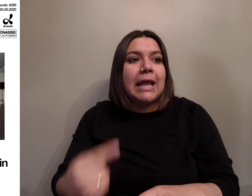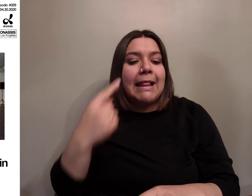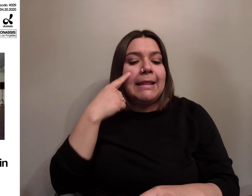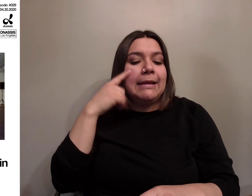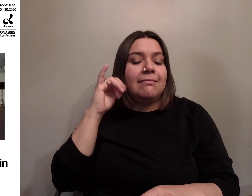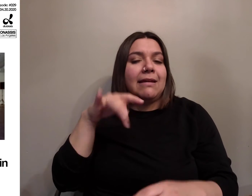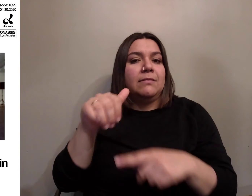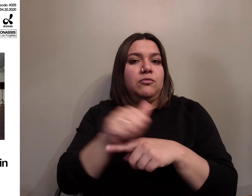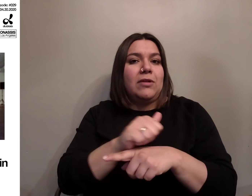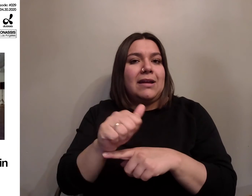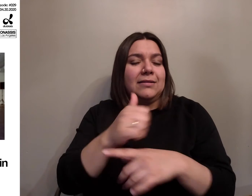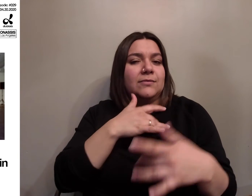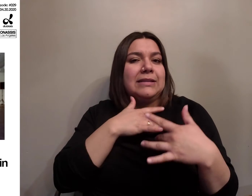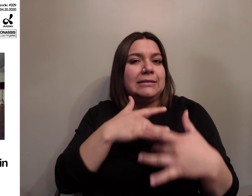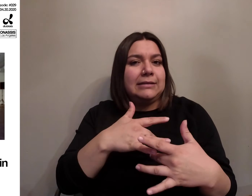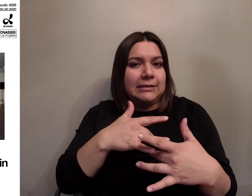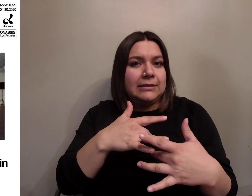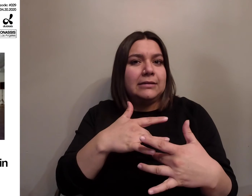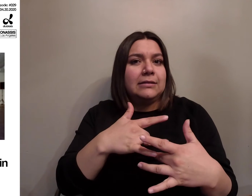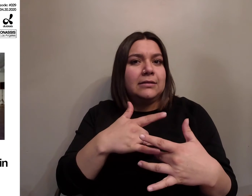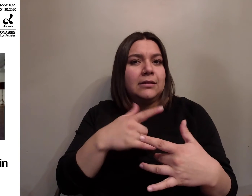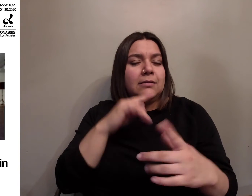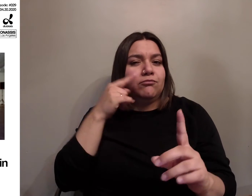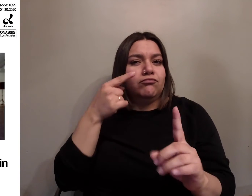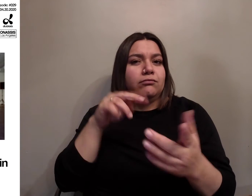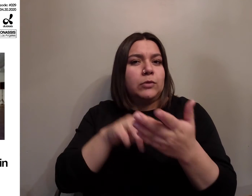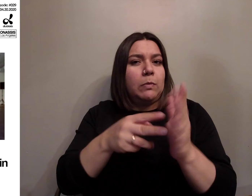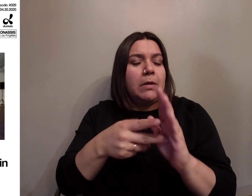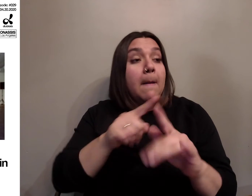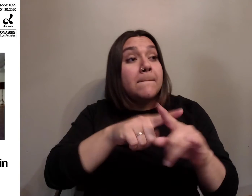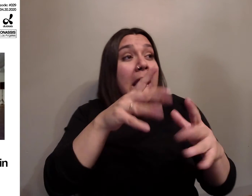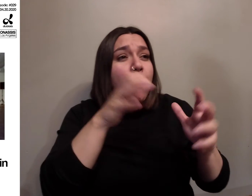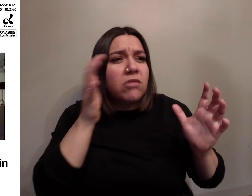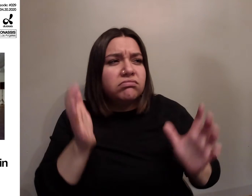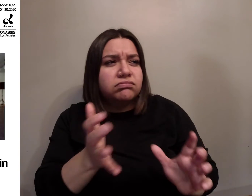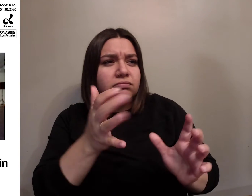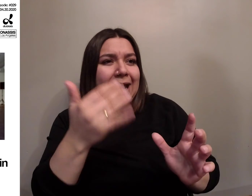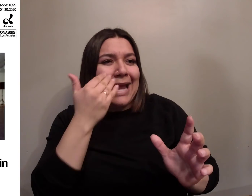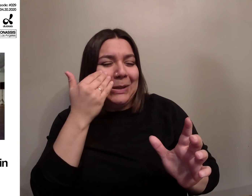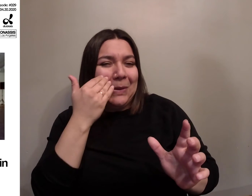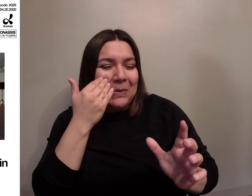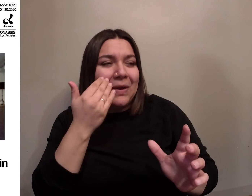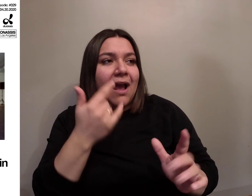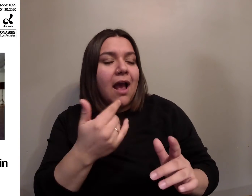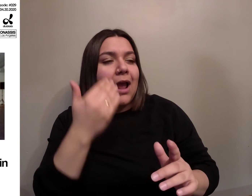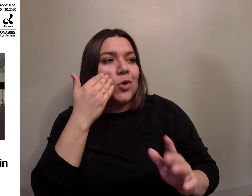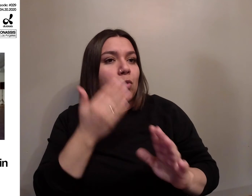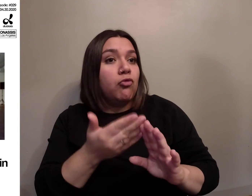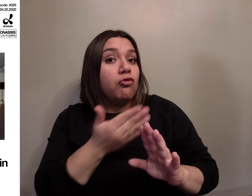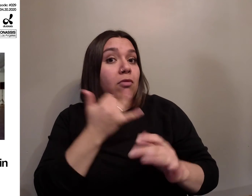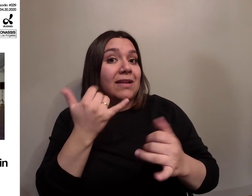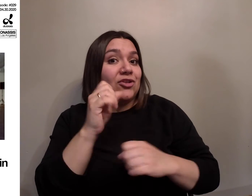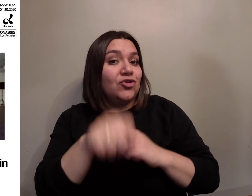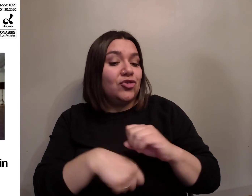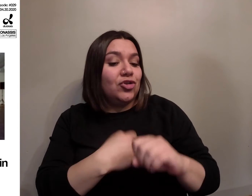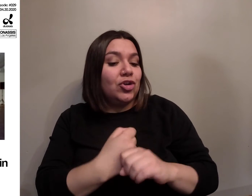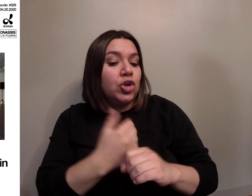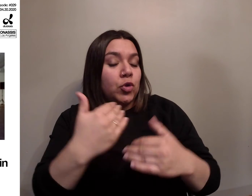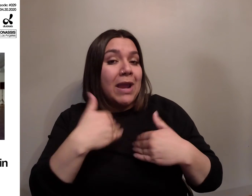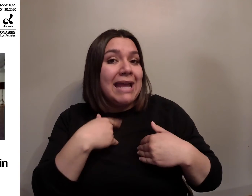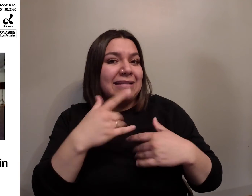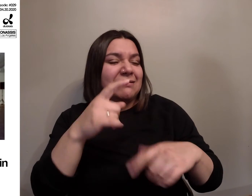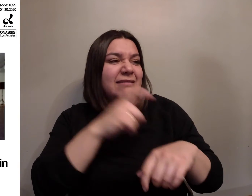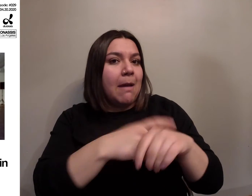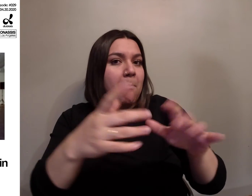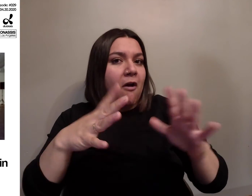and reimagine the structure and process at Naval. What did this time, this hiatus,